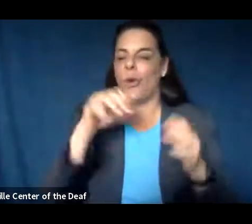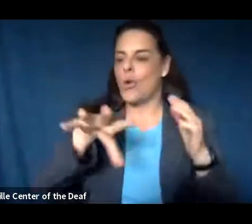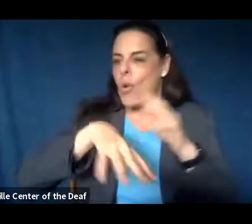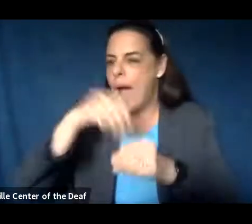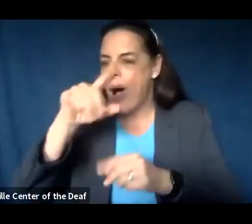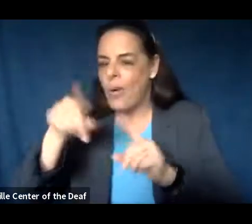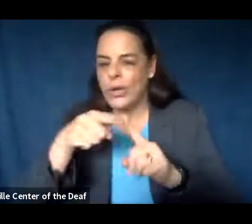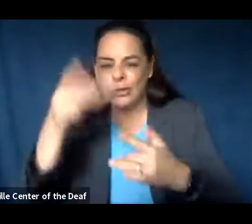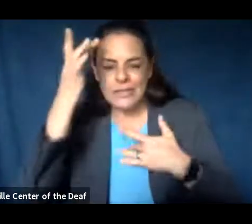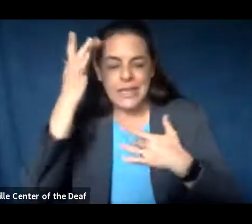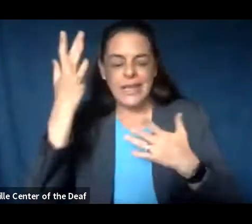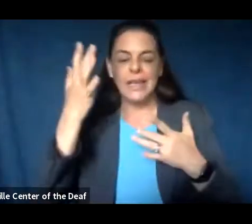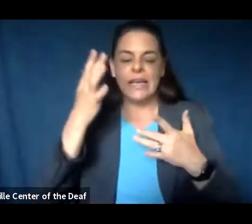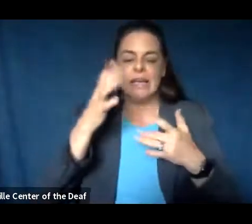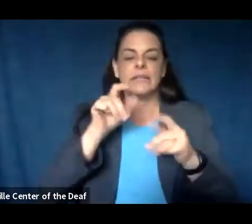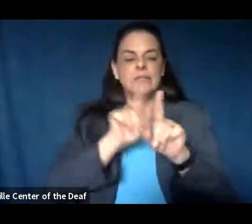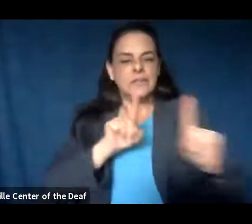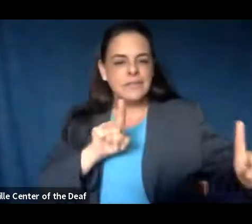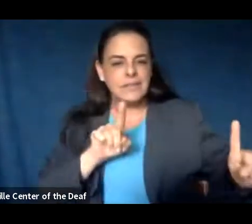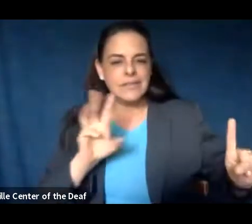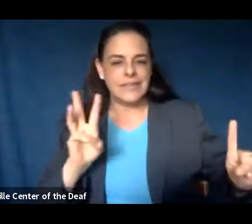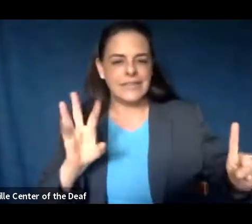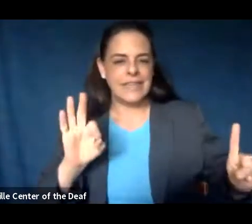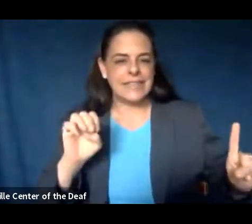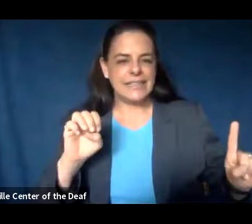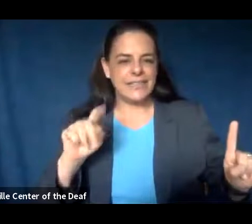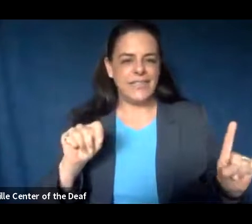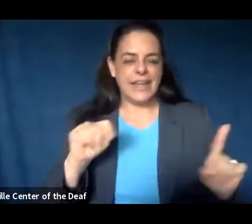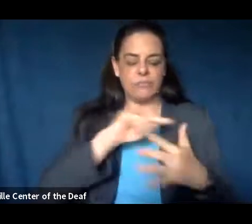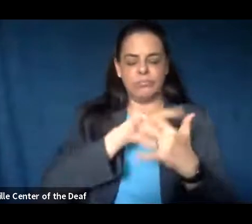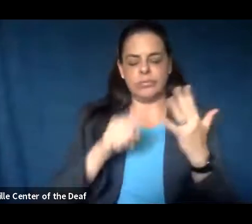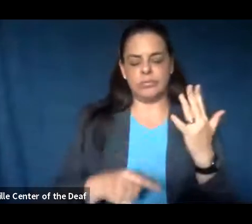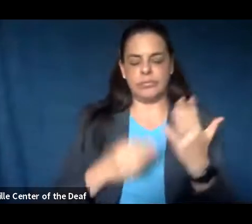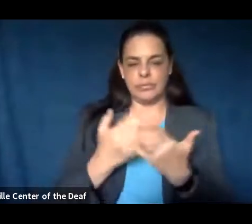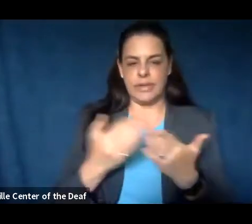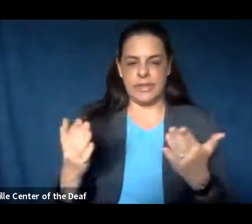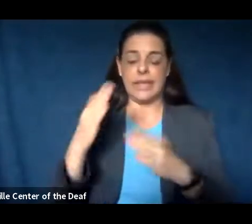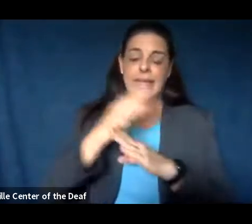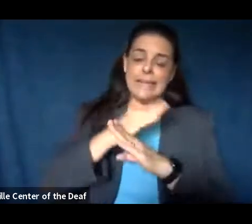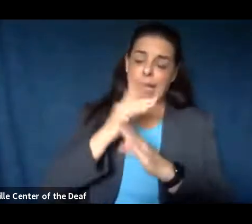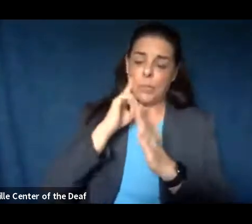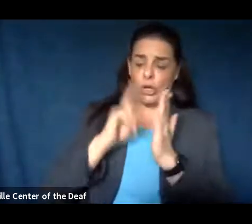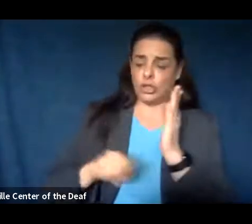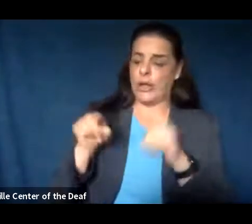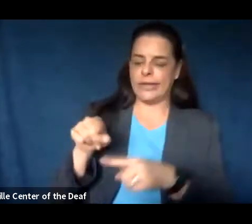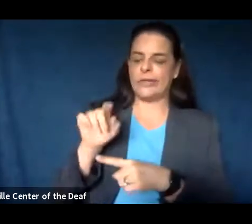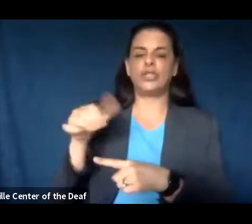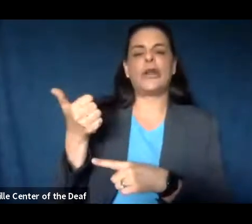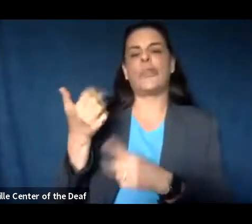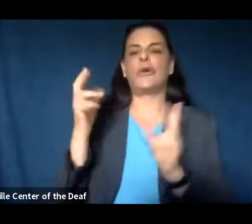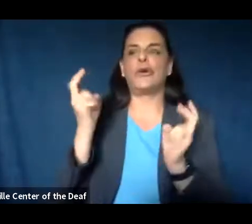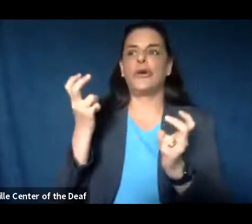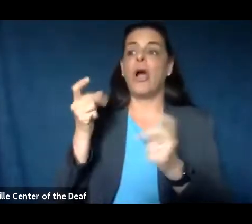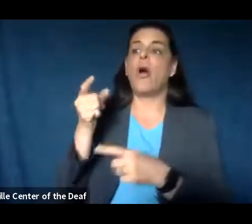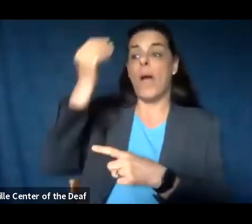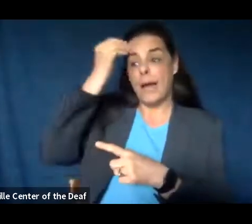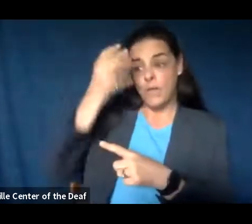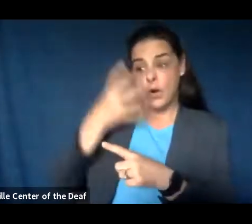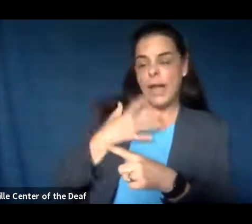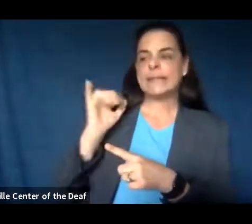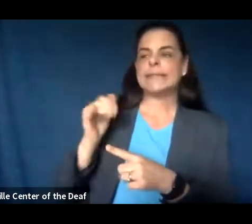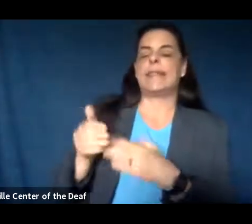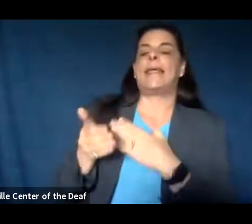you're sick, staying 6 feet away from each other, all of those things. The temperature check is just another piece of information that helps